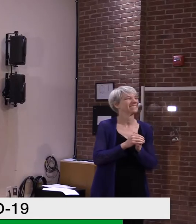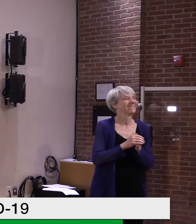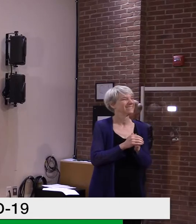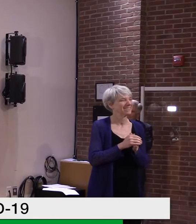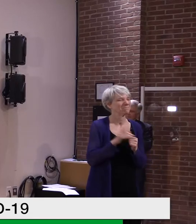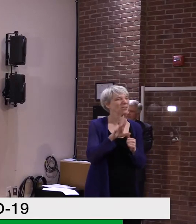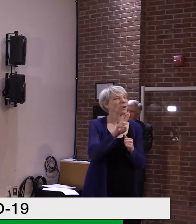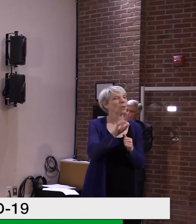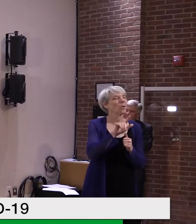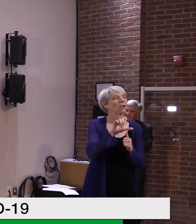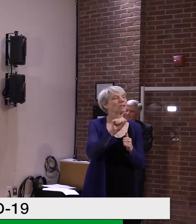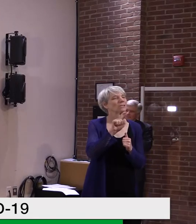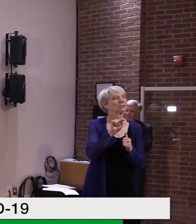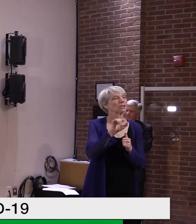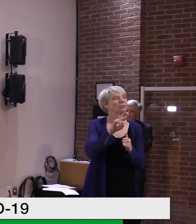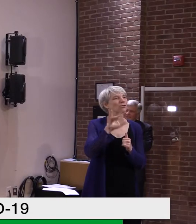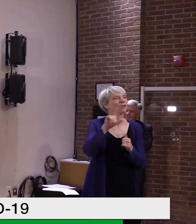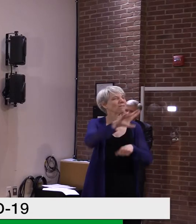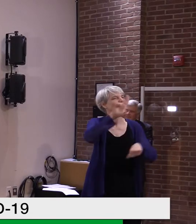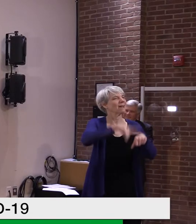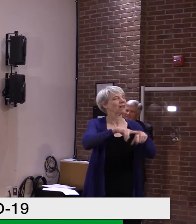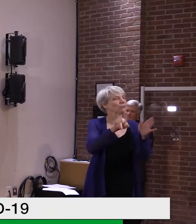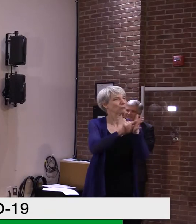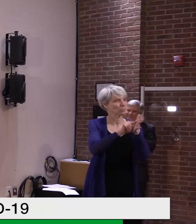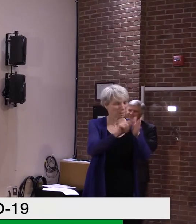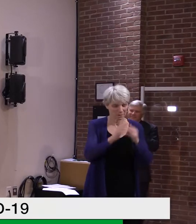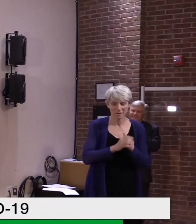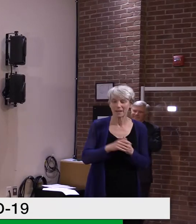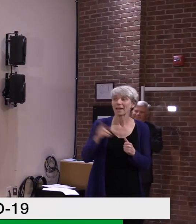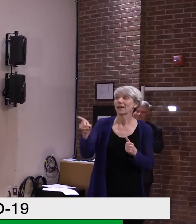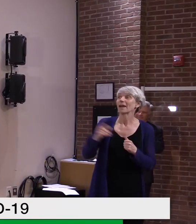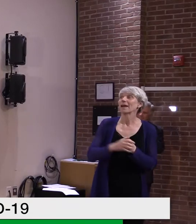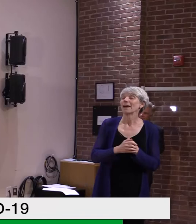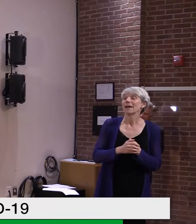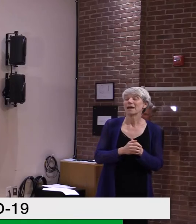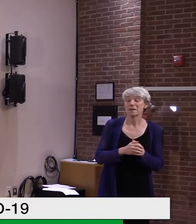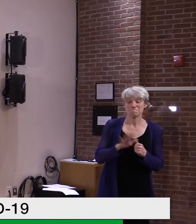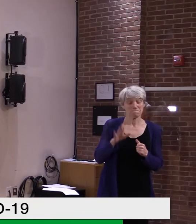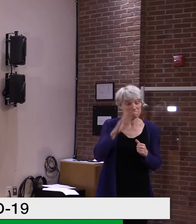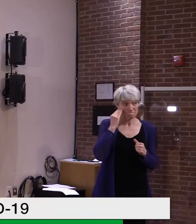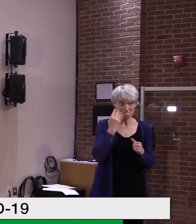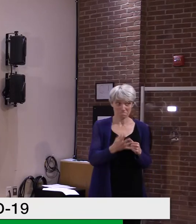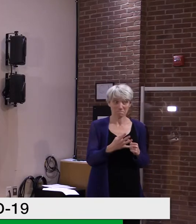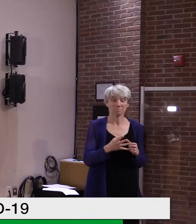I've been trying to train. Thank you. I've been trying to train most of our Vermont